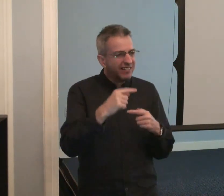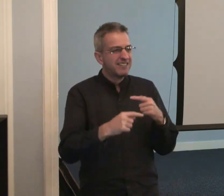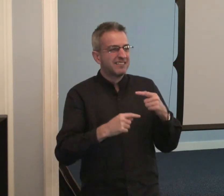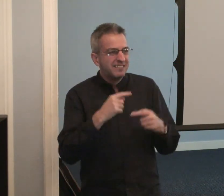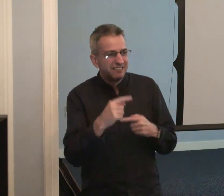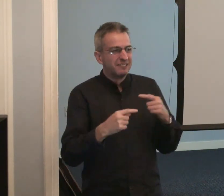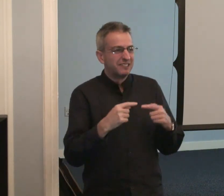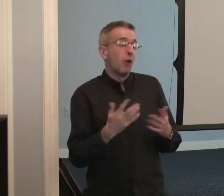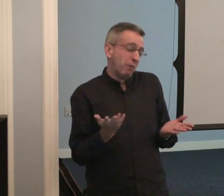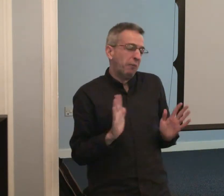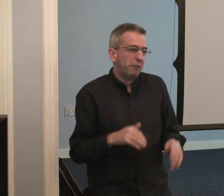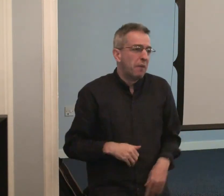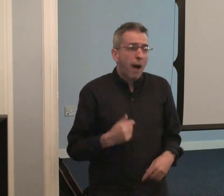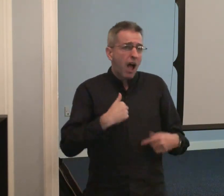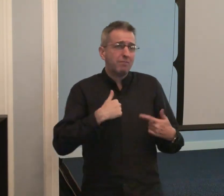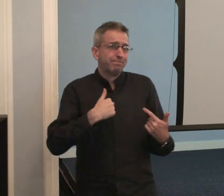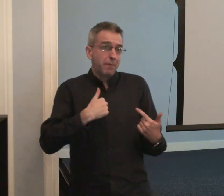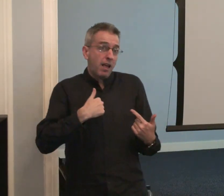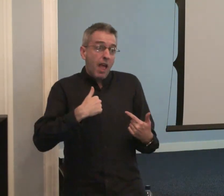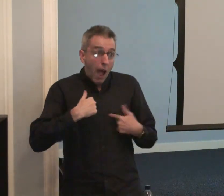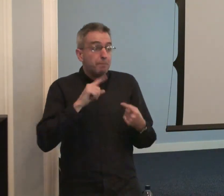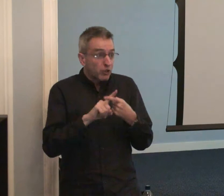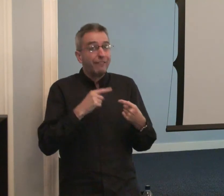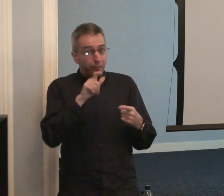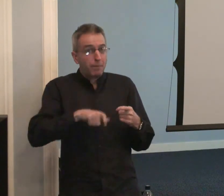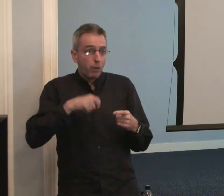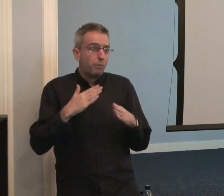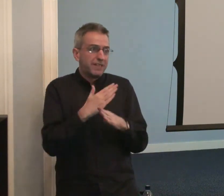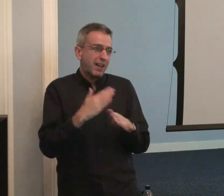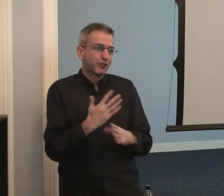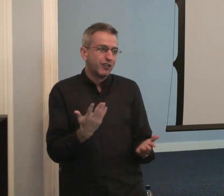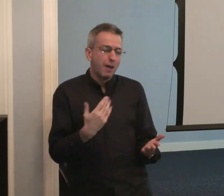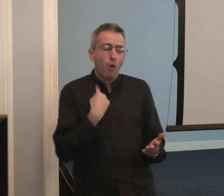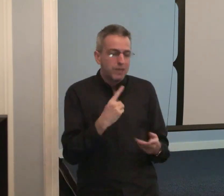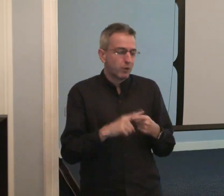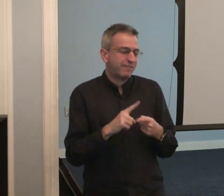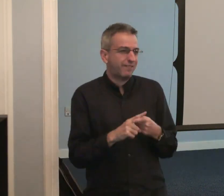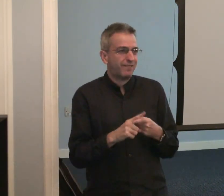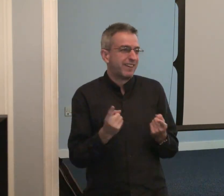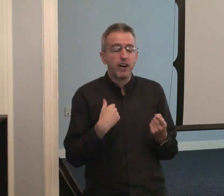that go in cycles, and perhaps we will see a surge again. I'm very positive that people will campaign on